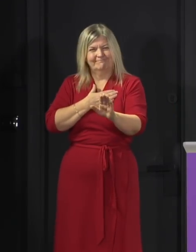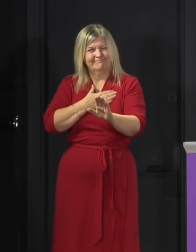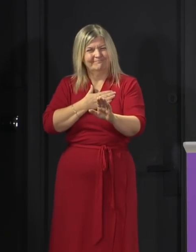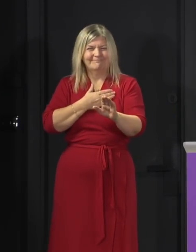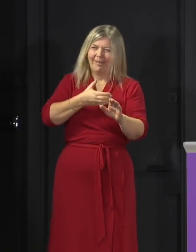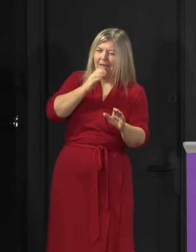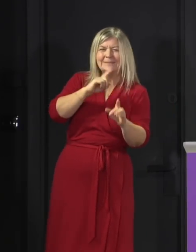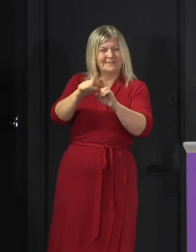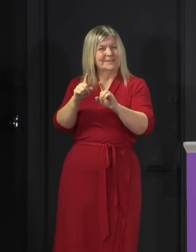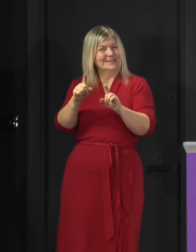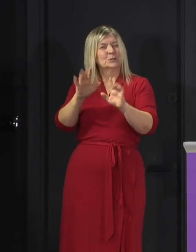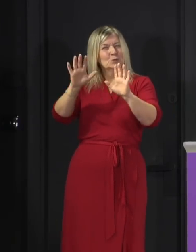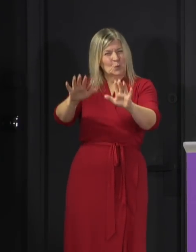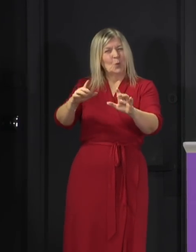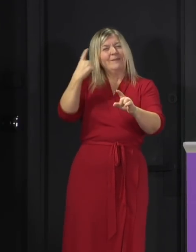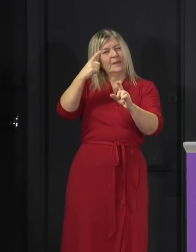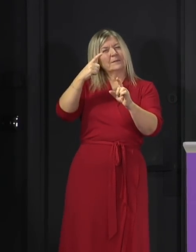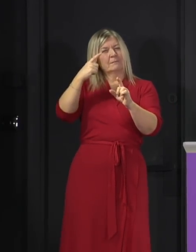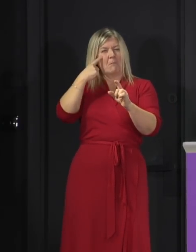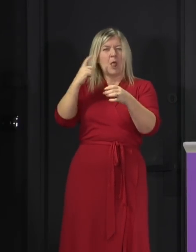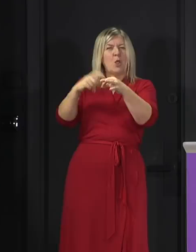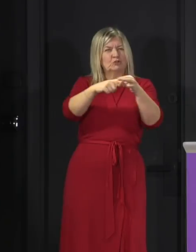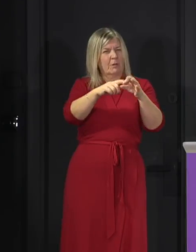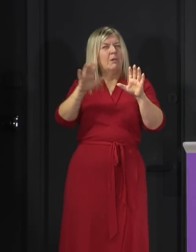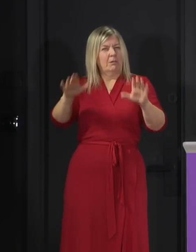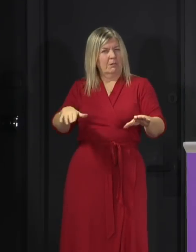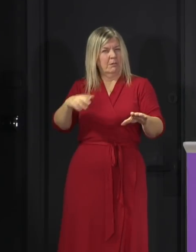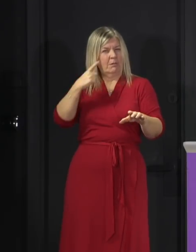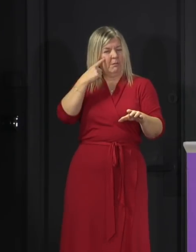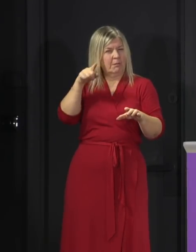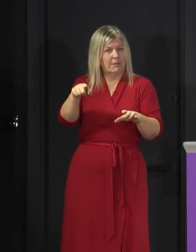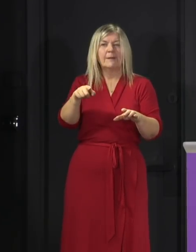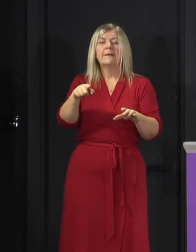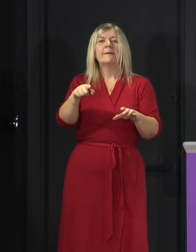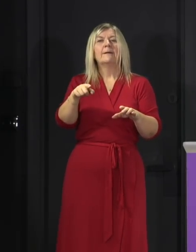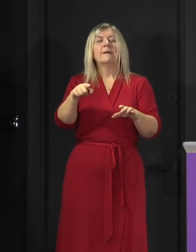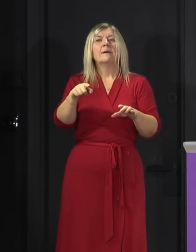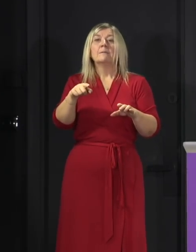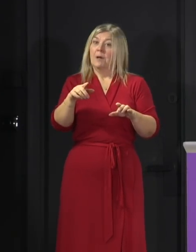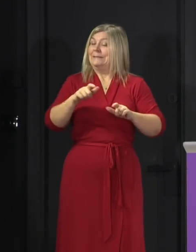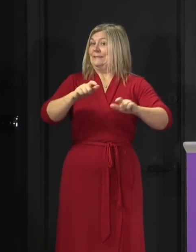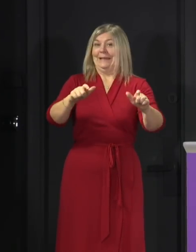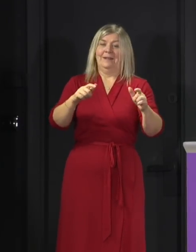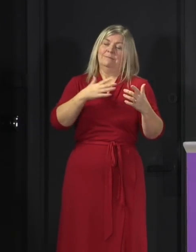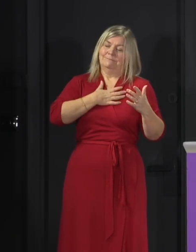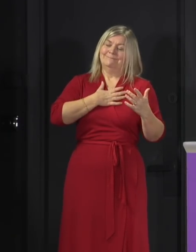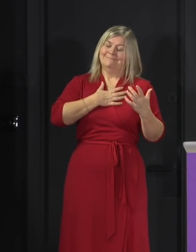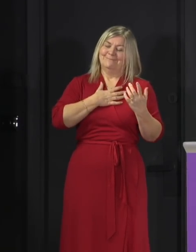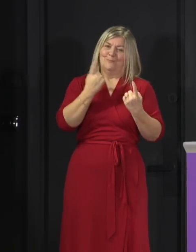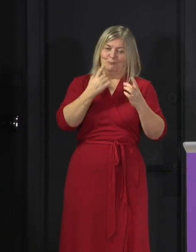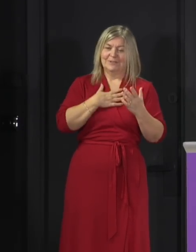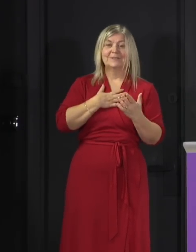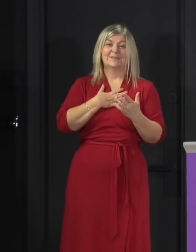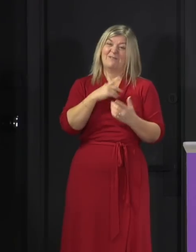just have to be conscious of. But that doesn't change the fact that I am very, very clearly saying to people that if